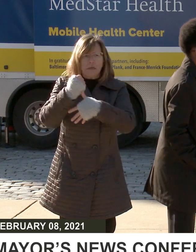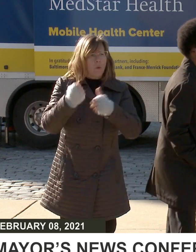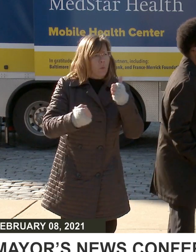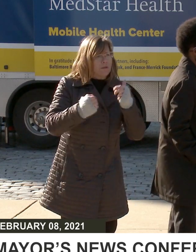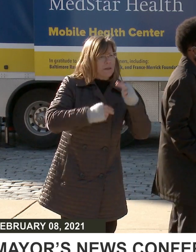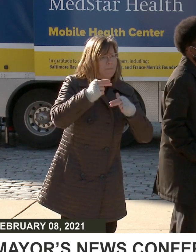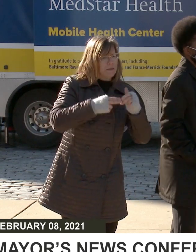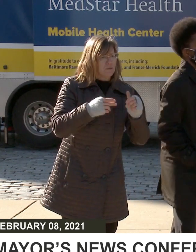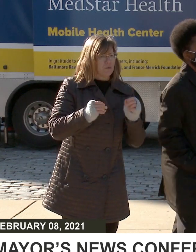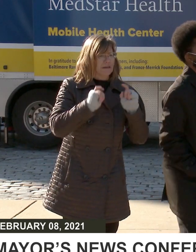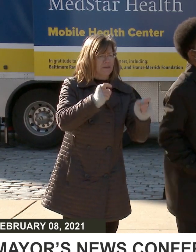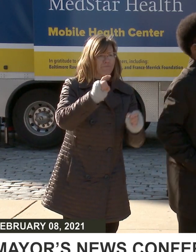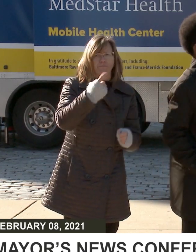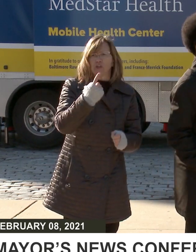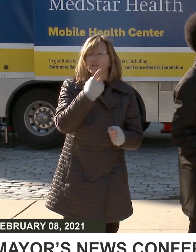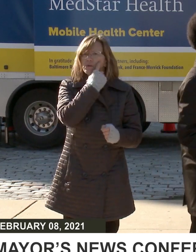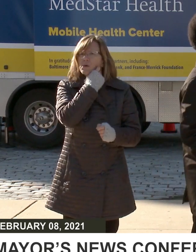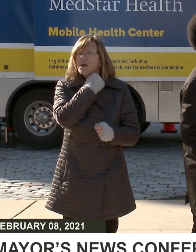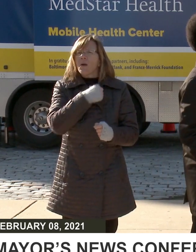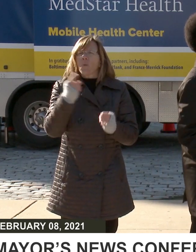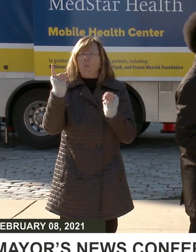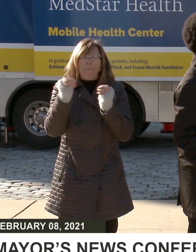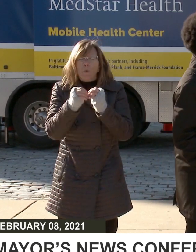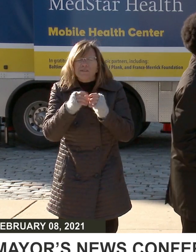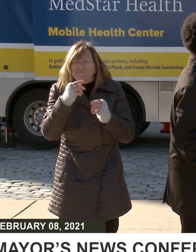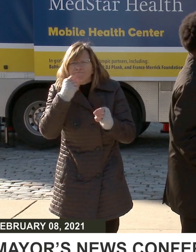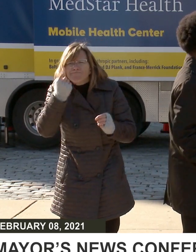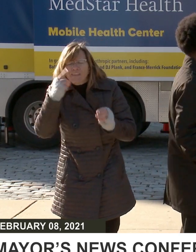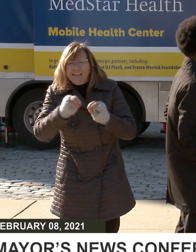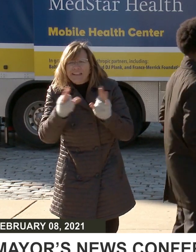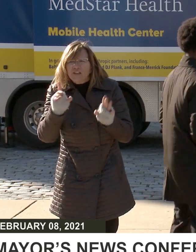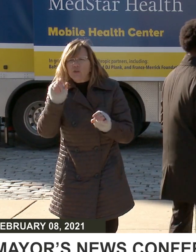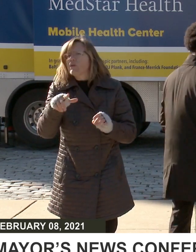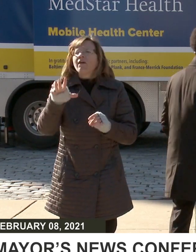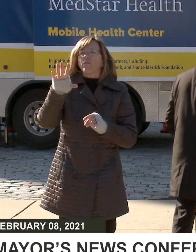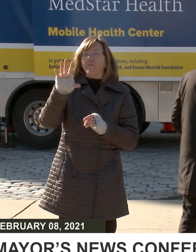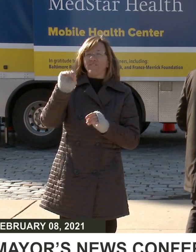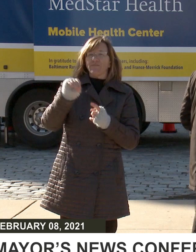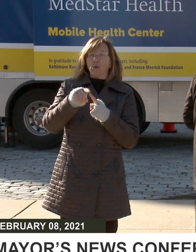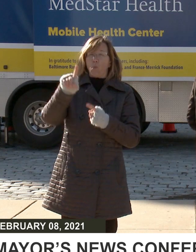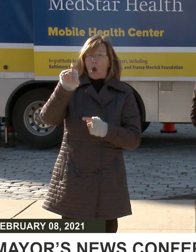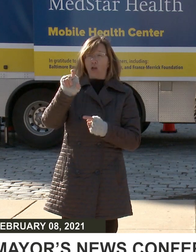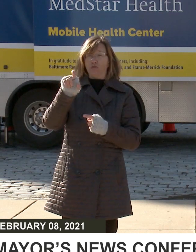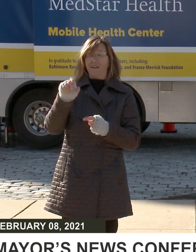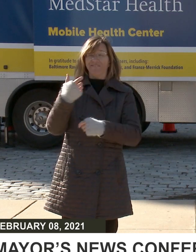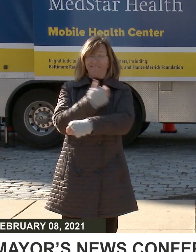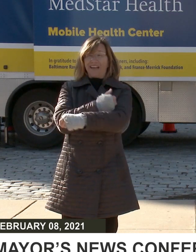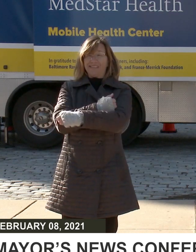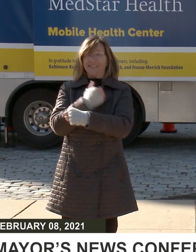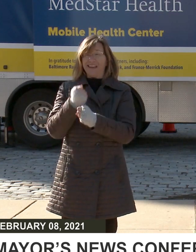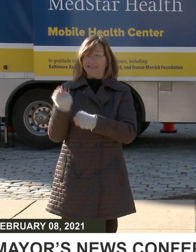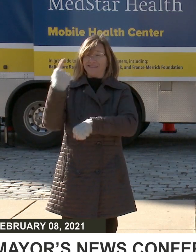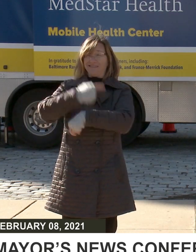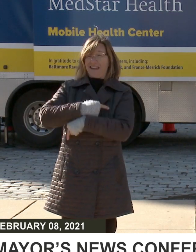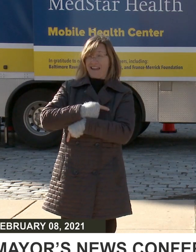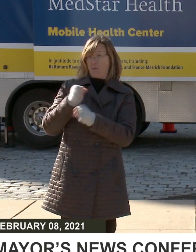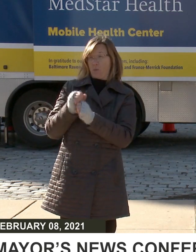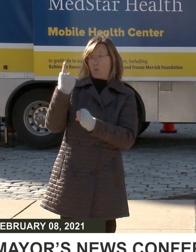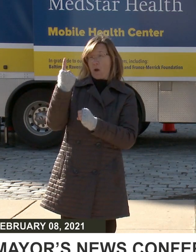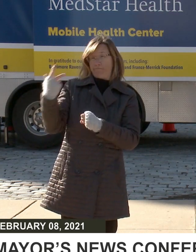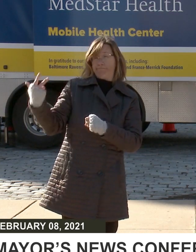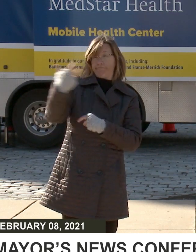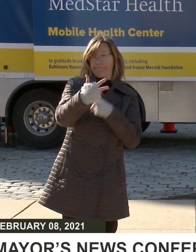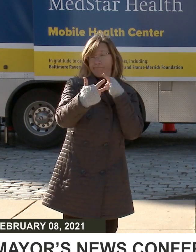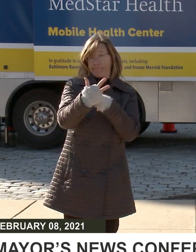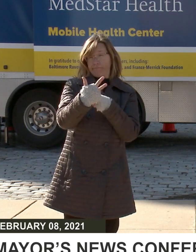Your question for me one more time. I heard bits and pieces. Sure. With the 50 to 100 vaccinations, how much does this mobile unit have in stock right